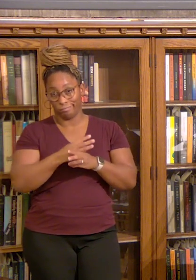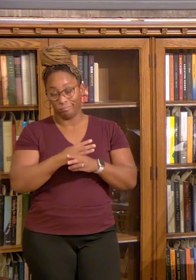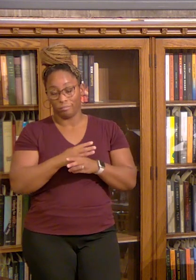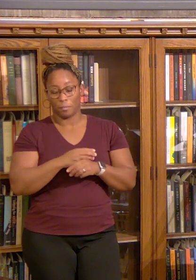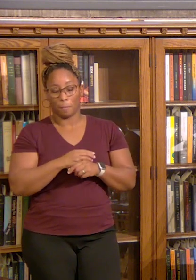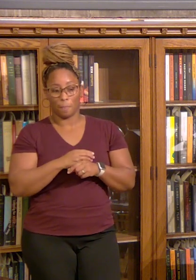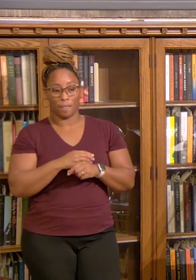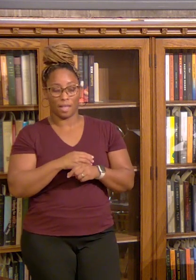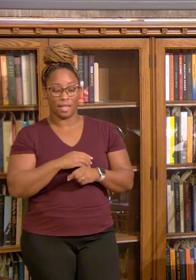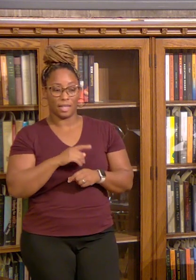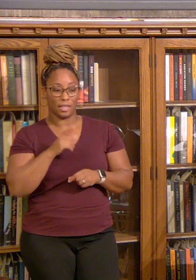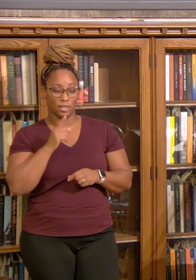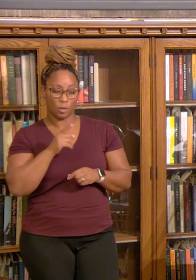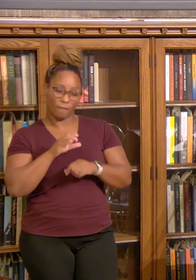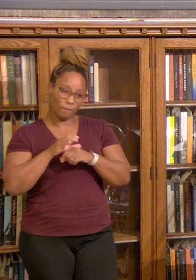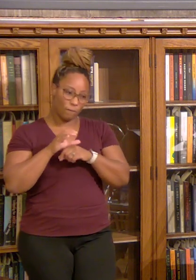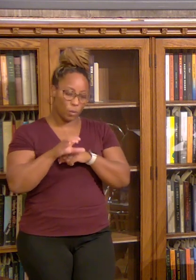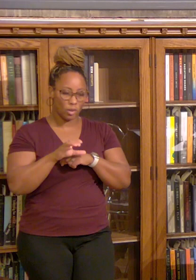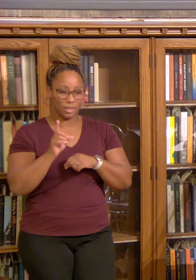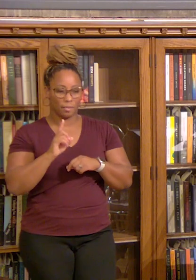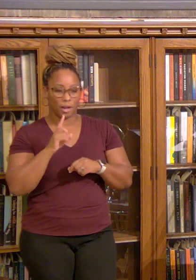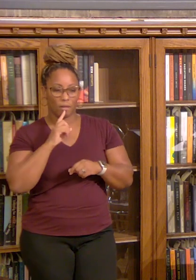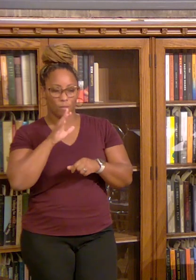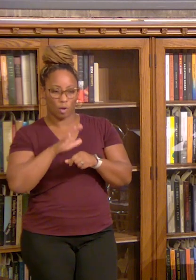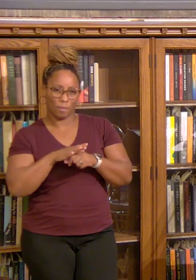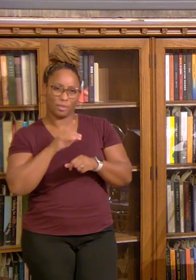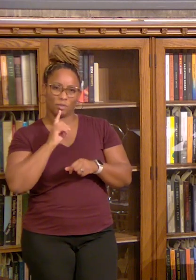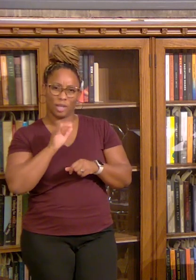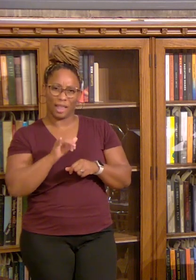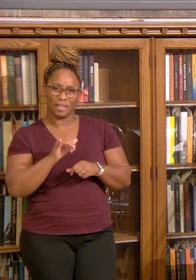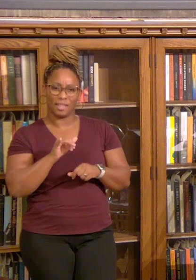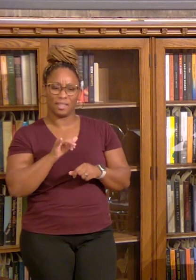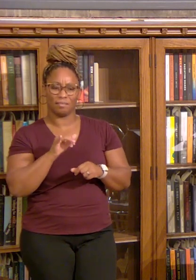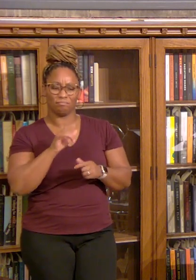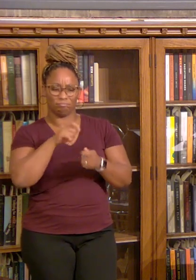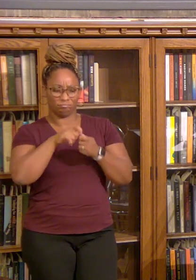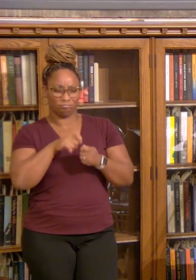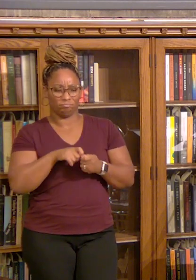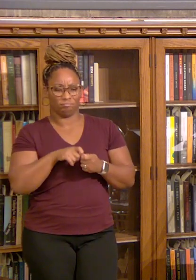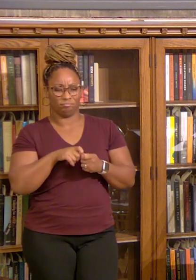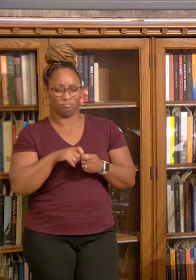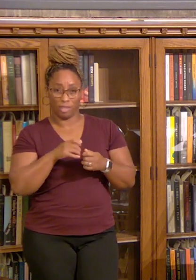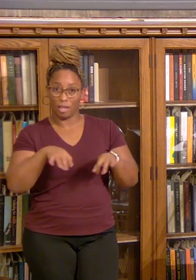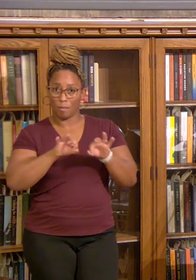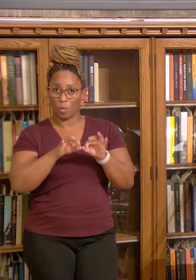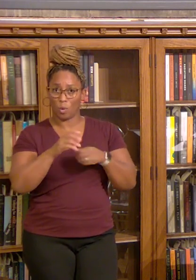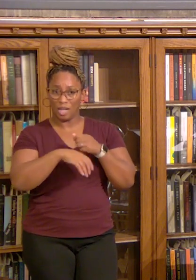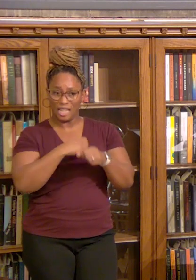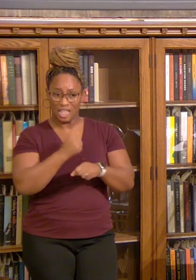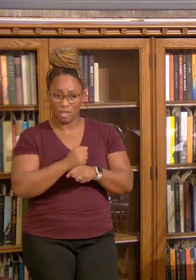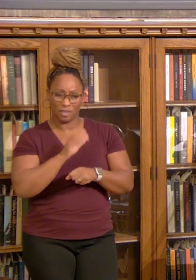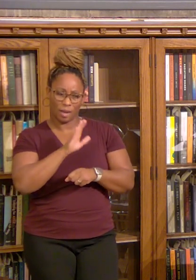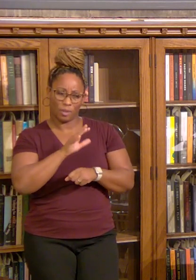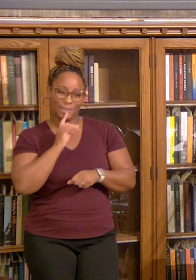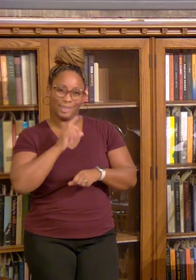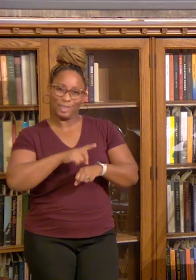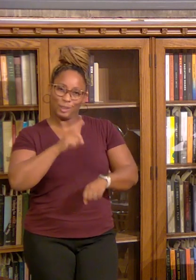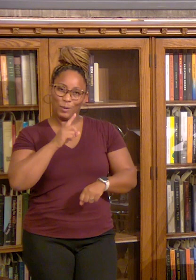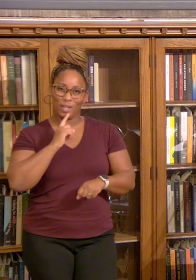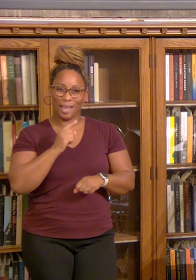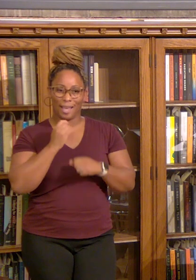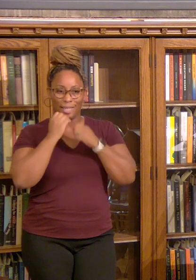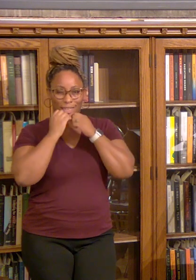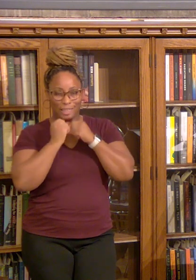Franken then forcing democracy's promises into reality particularly in these very vital years was both a solemn Duty and a